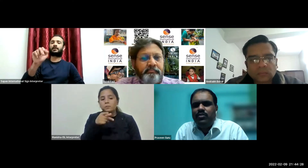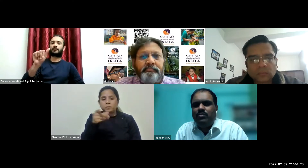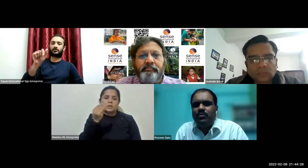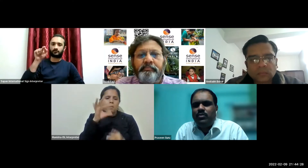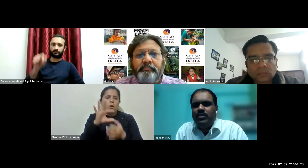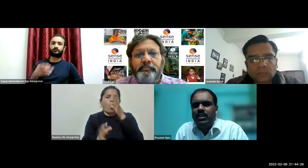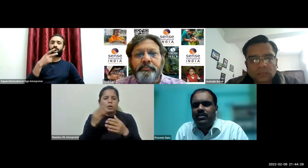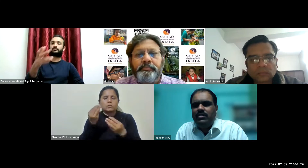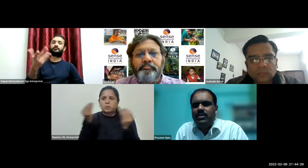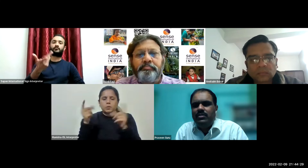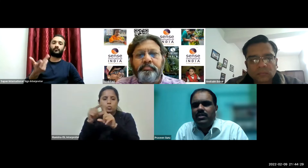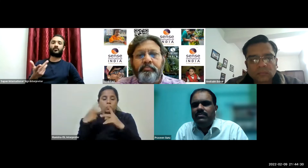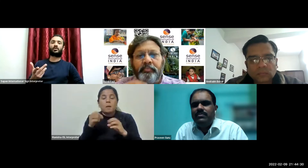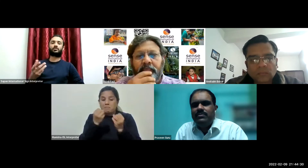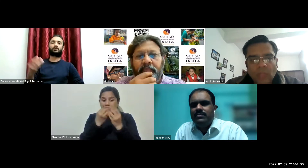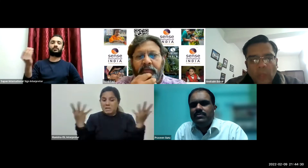but not many.